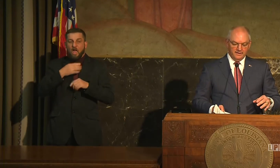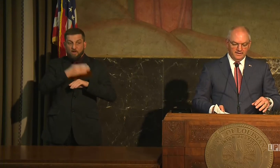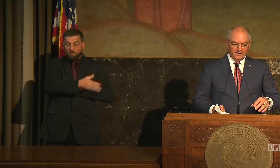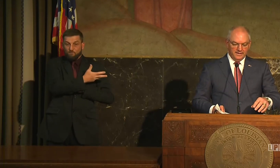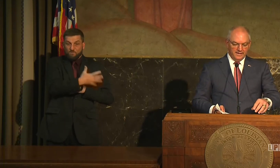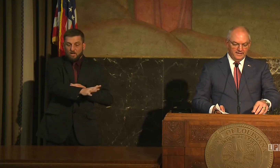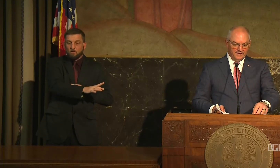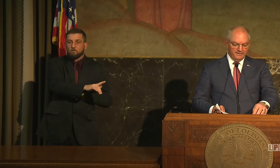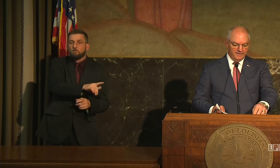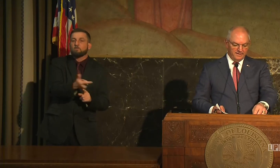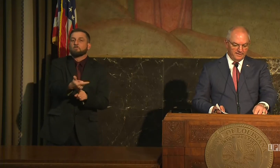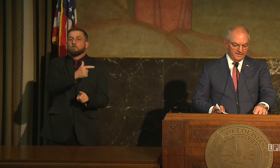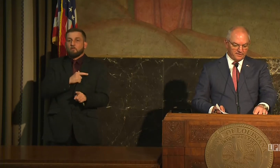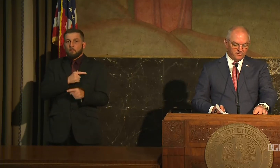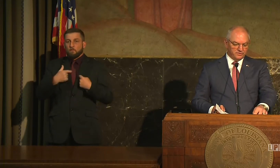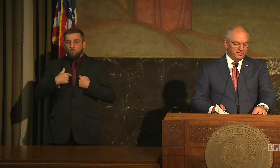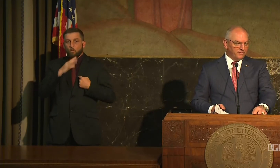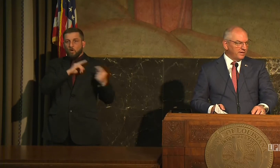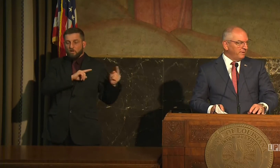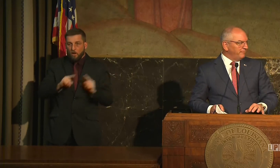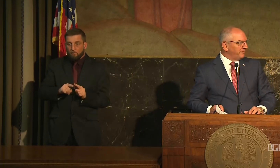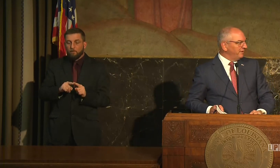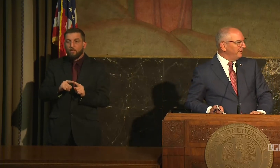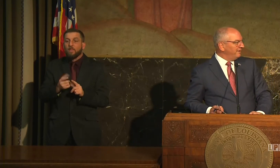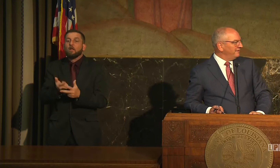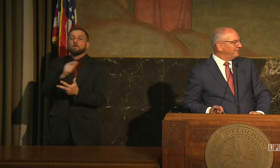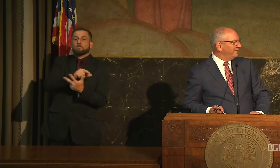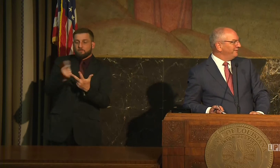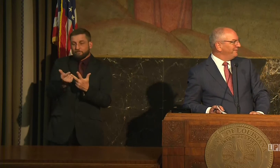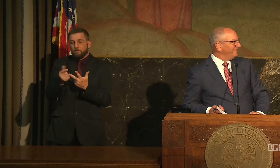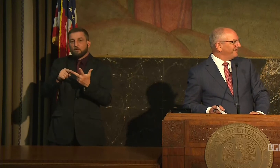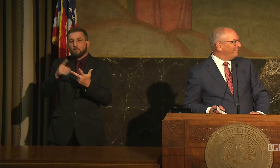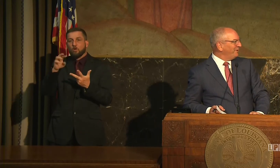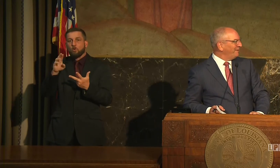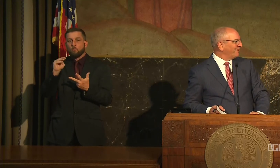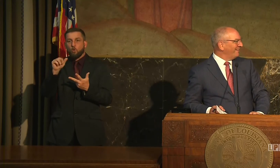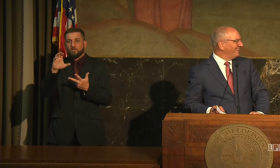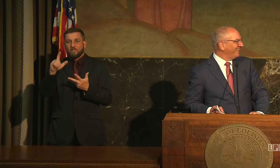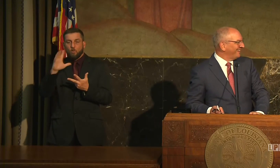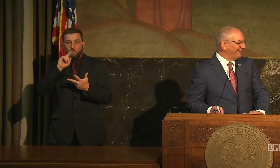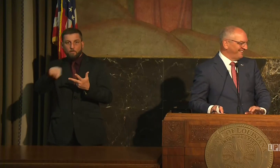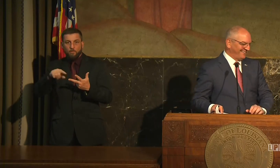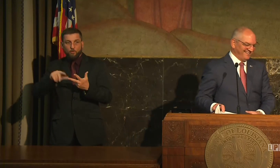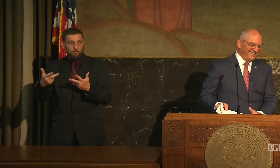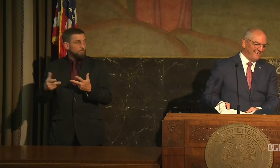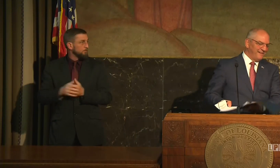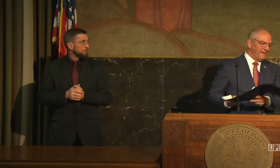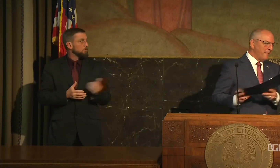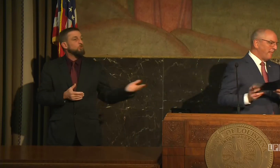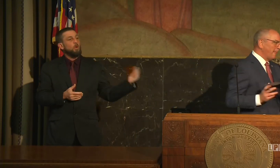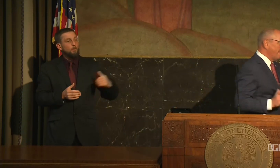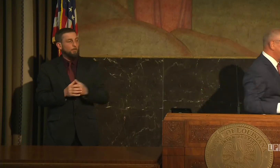that, and then Dr. Marcel will come up. So come on up, Carl. Thank you.